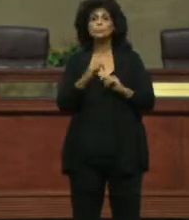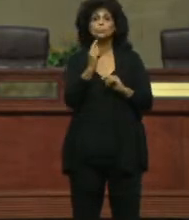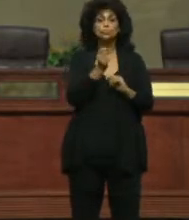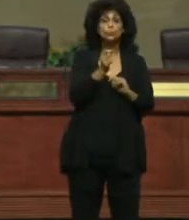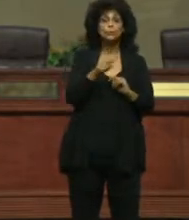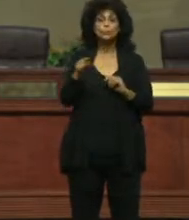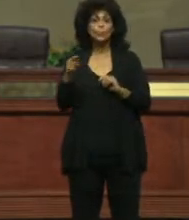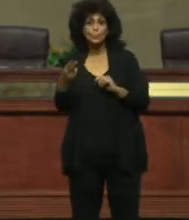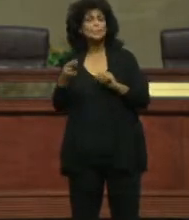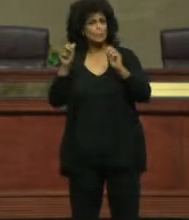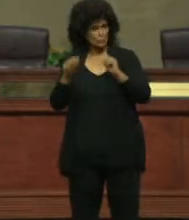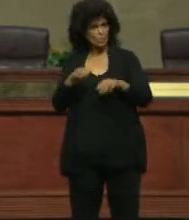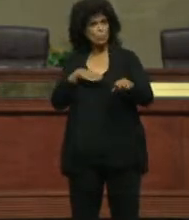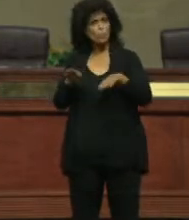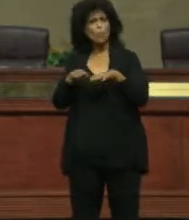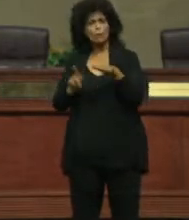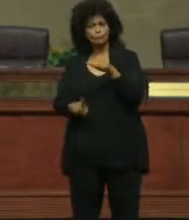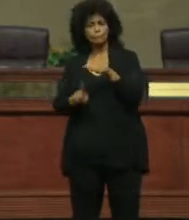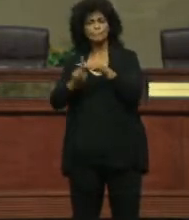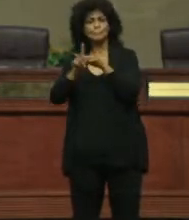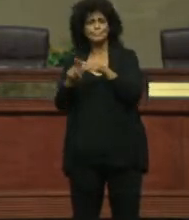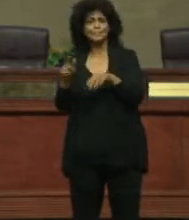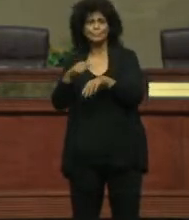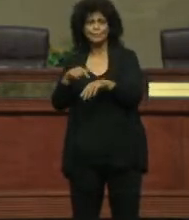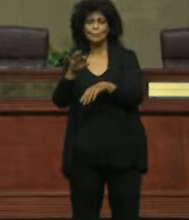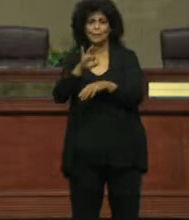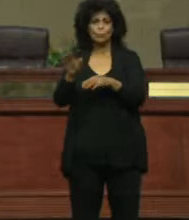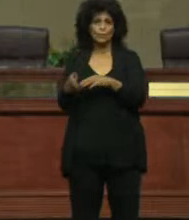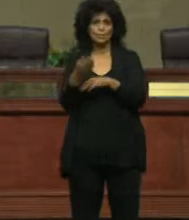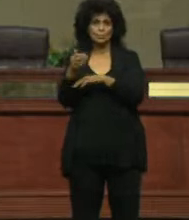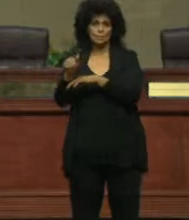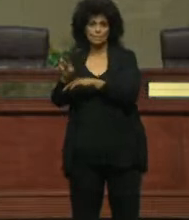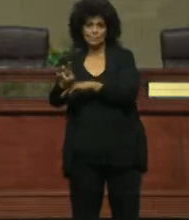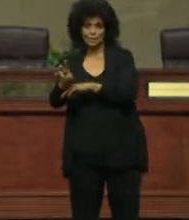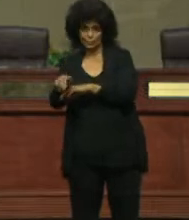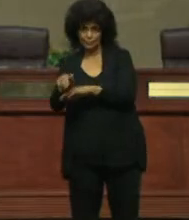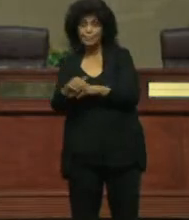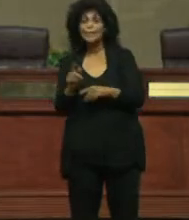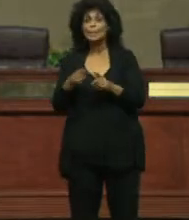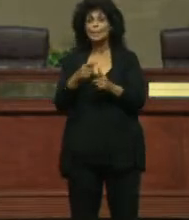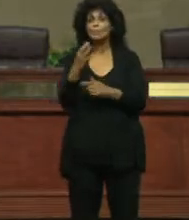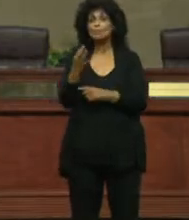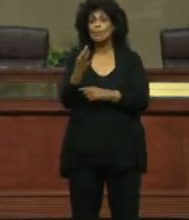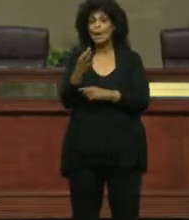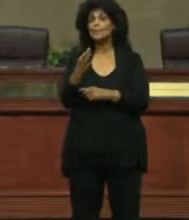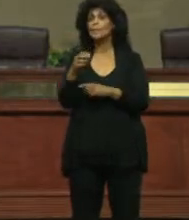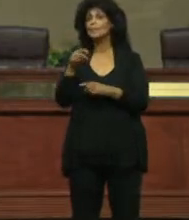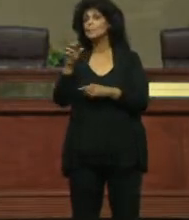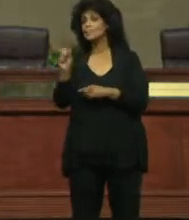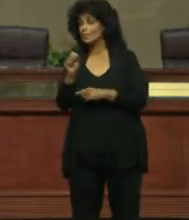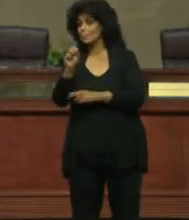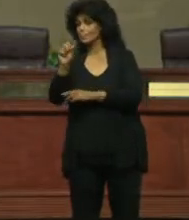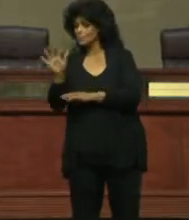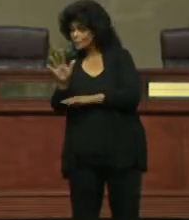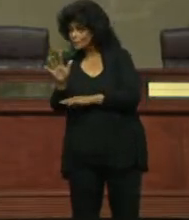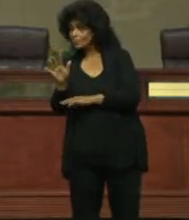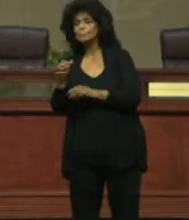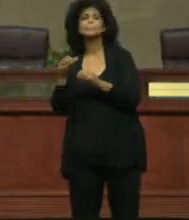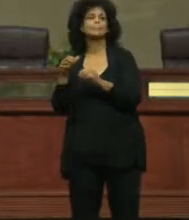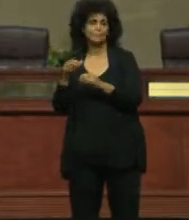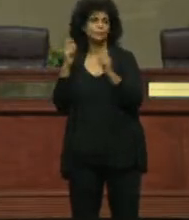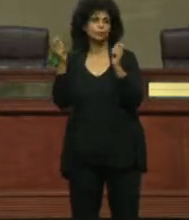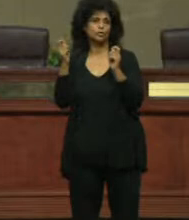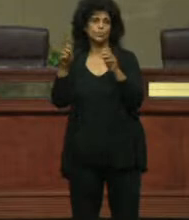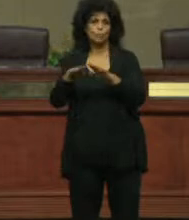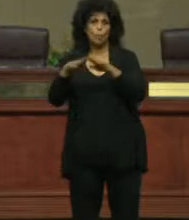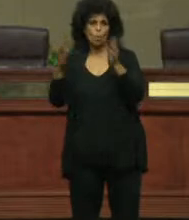9 a.m. to 7 p.m. Then on Friday through Sunday, the gyms are open between the hours of 9 a.m.